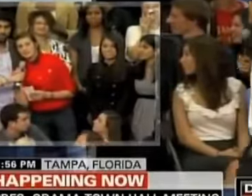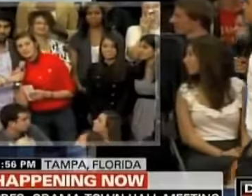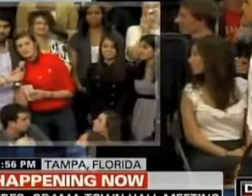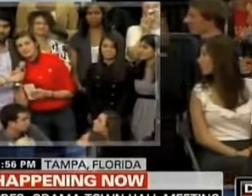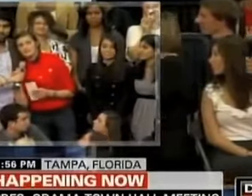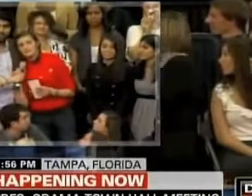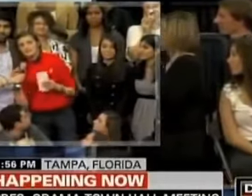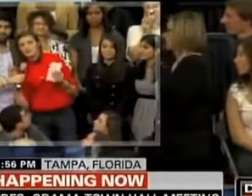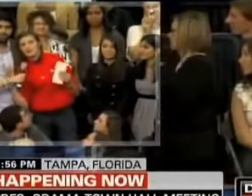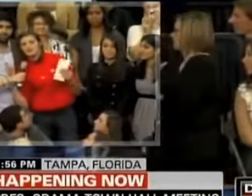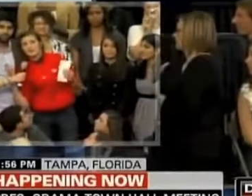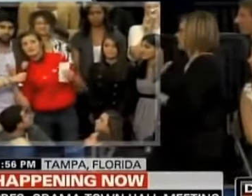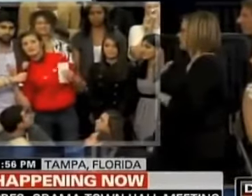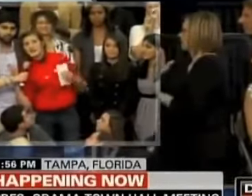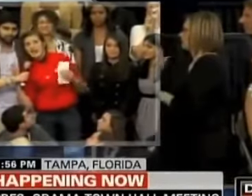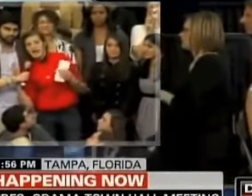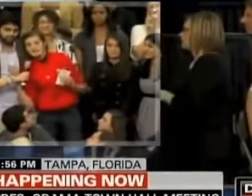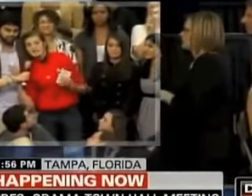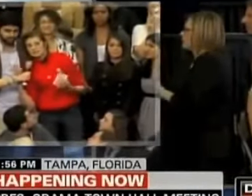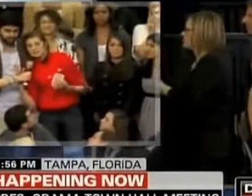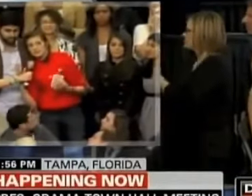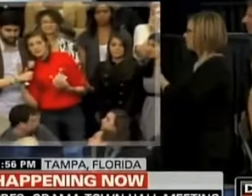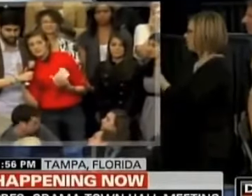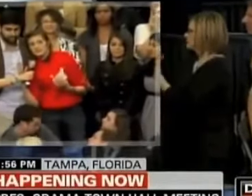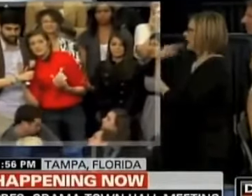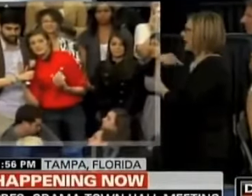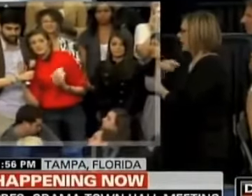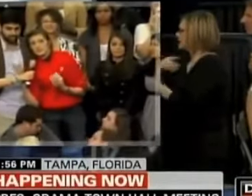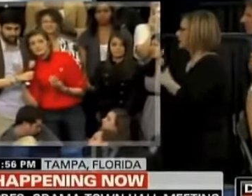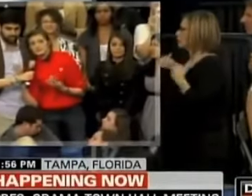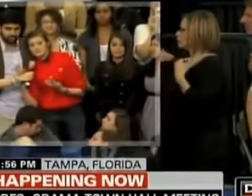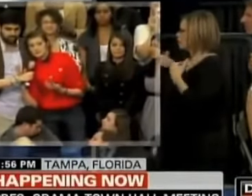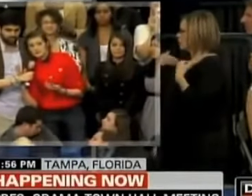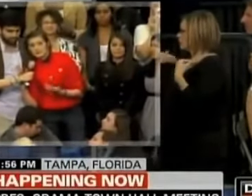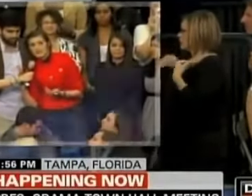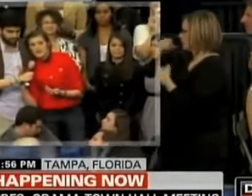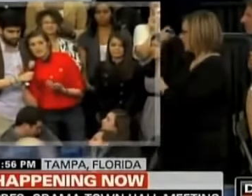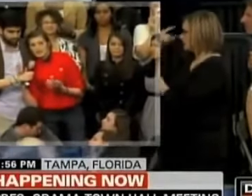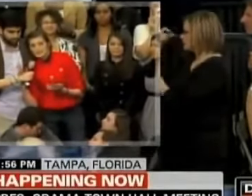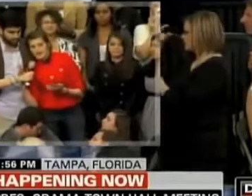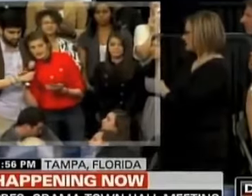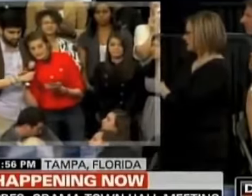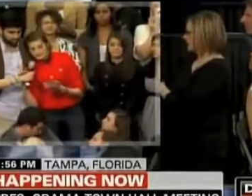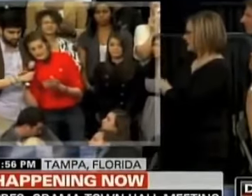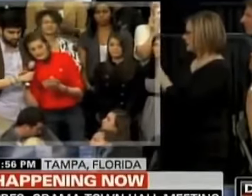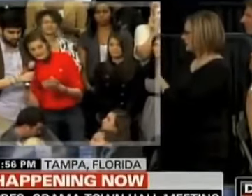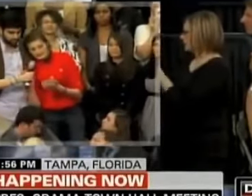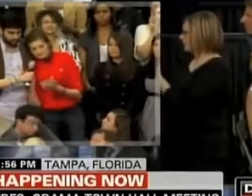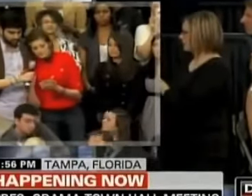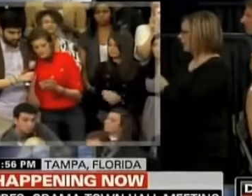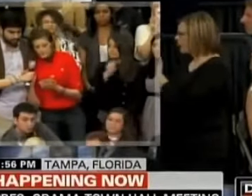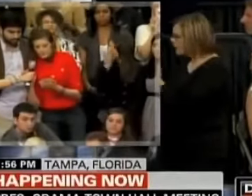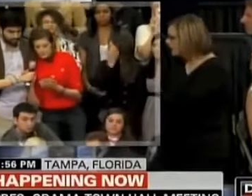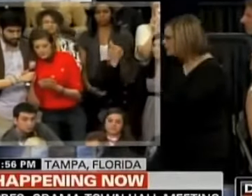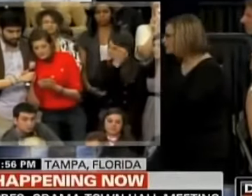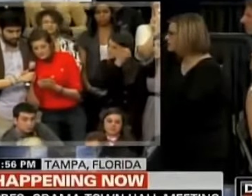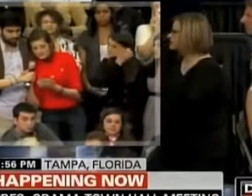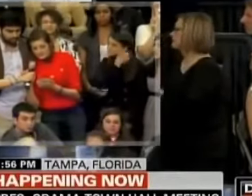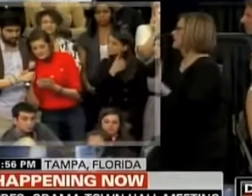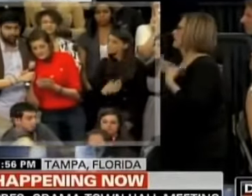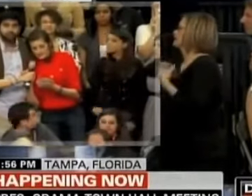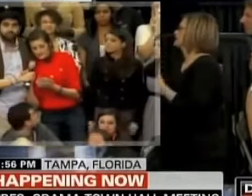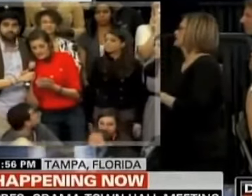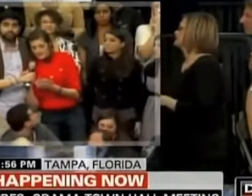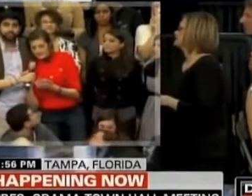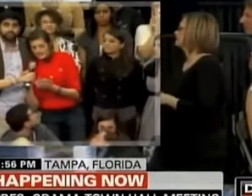for the community because you involved us as the youth to understand the grassroots movement and impact it can make. Thank you. My question